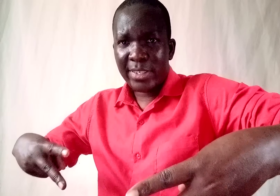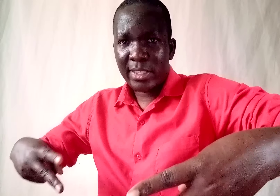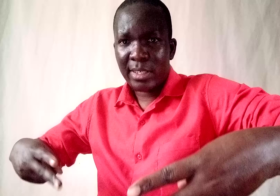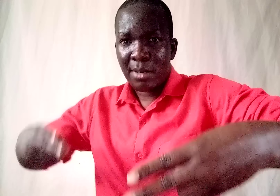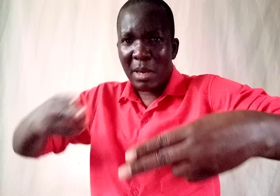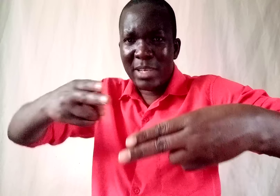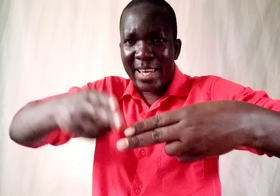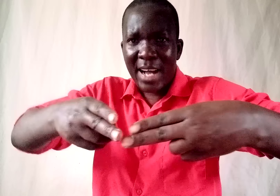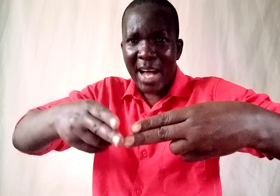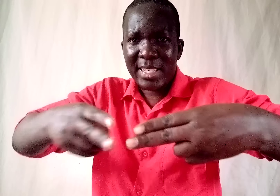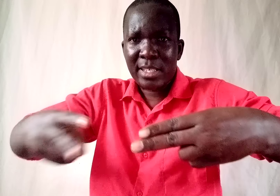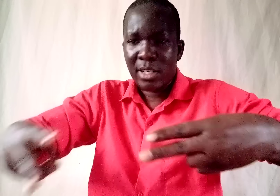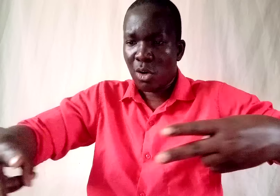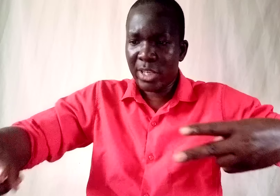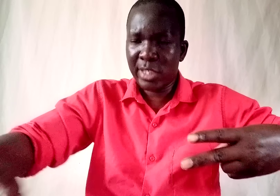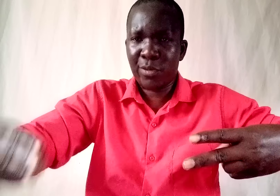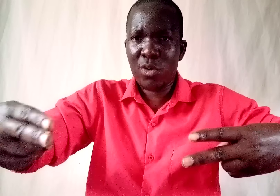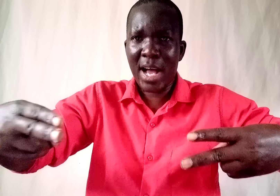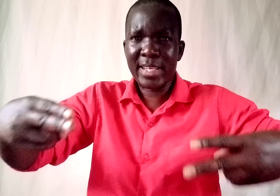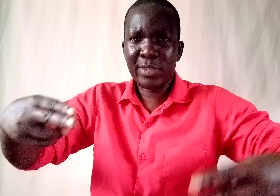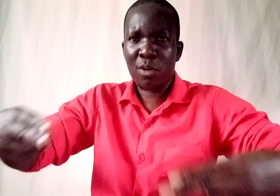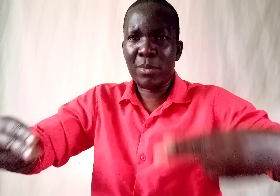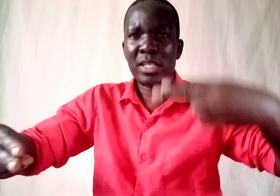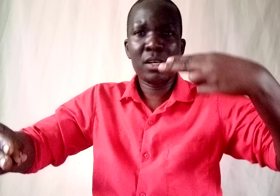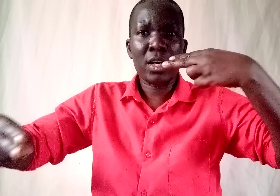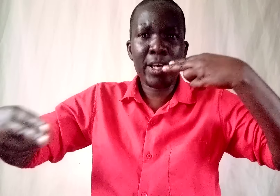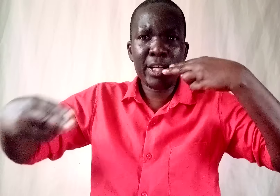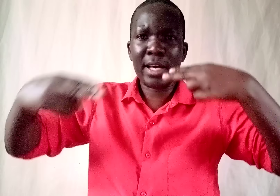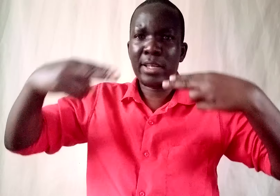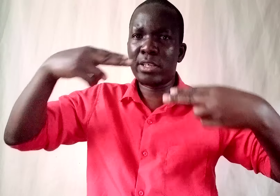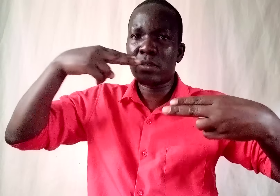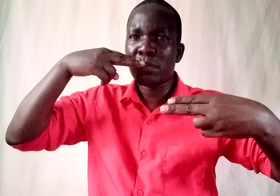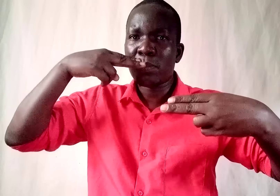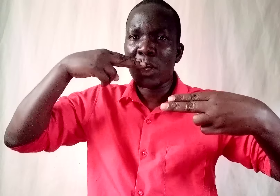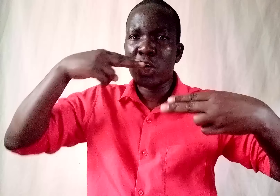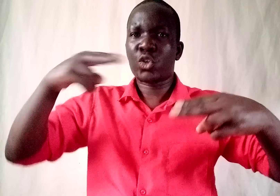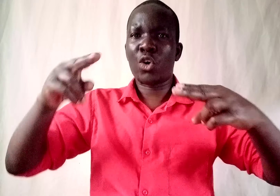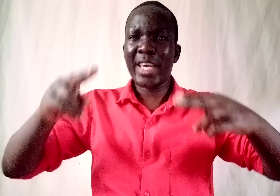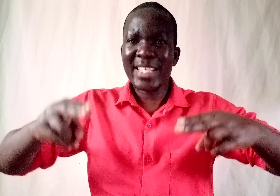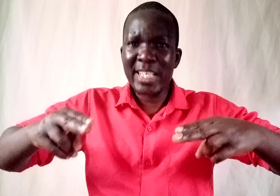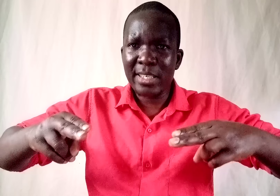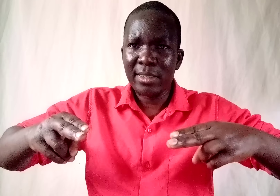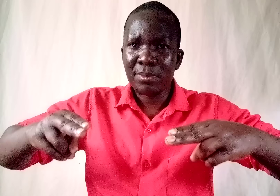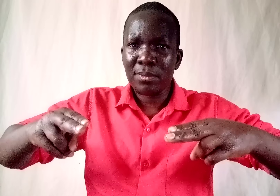this, maybe they cut, or this for ugali, this for meat, they eat like this. So eating